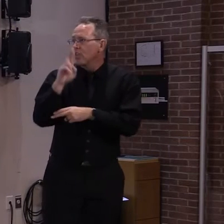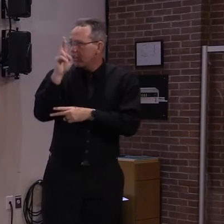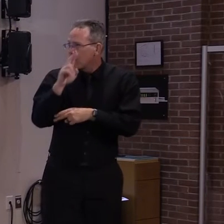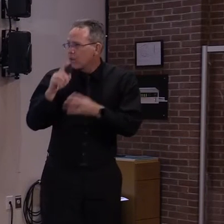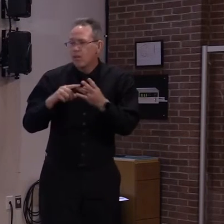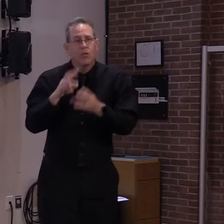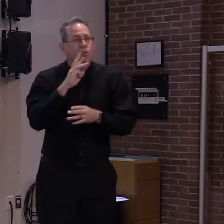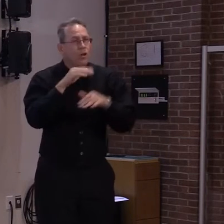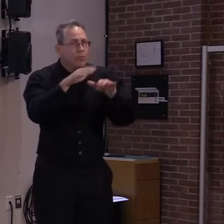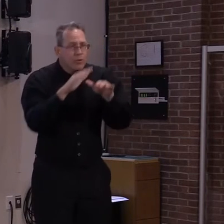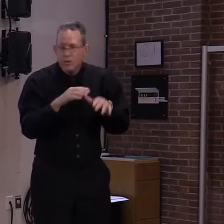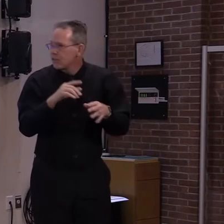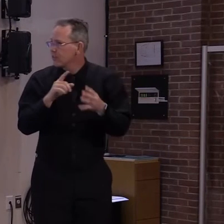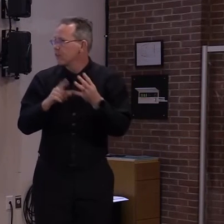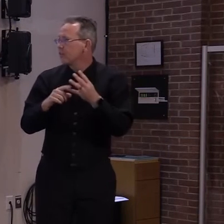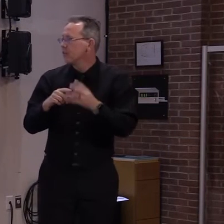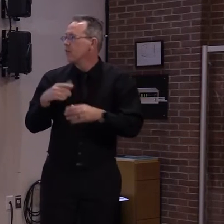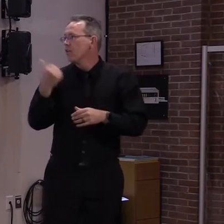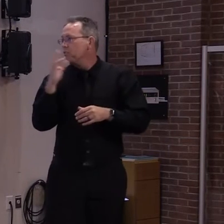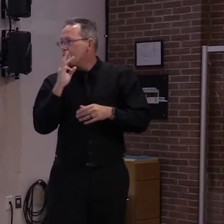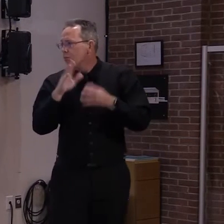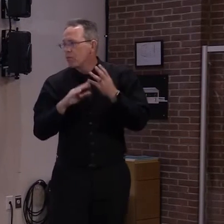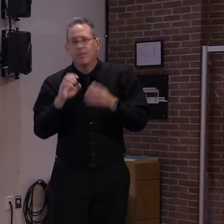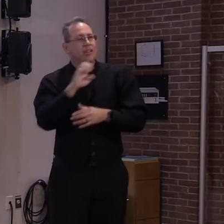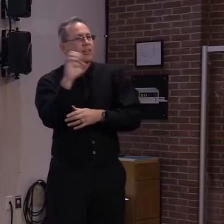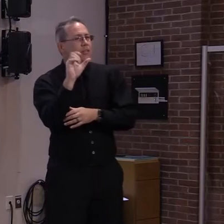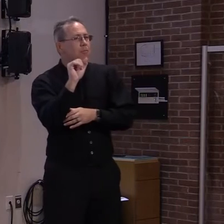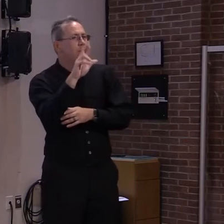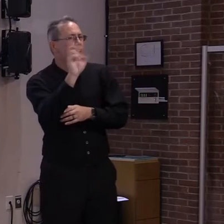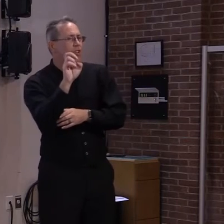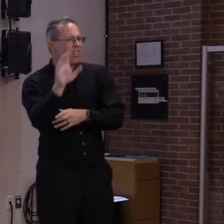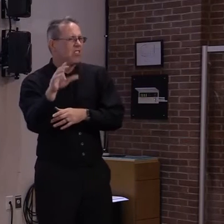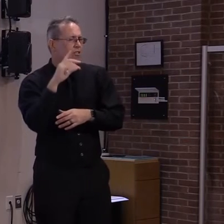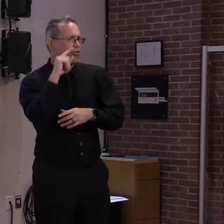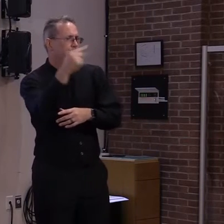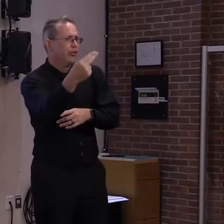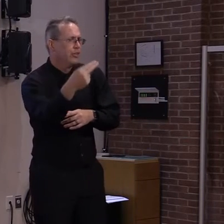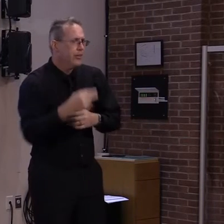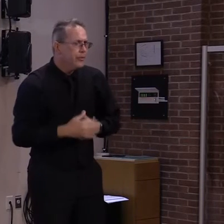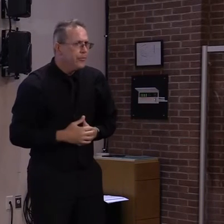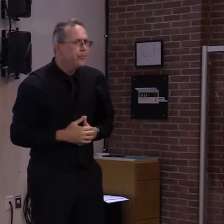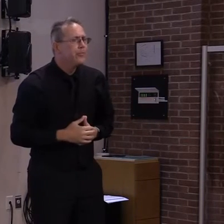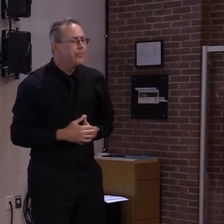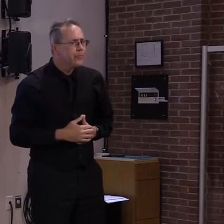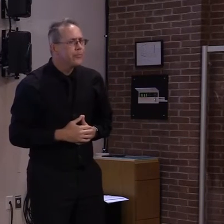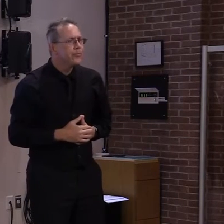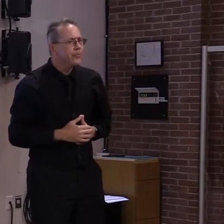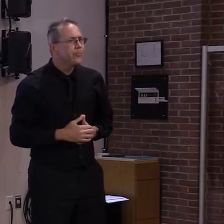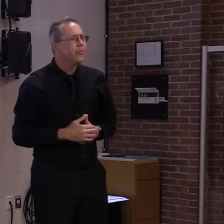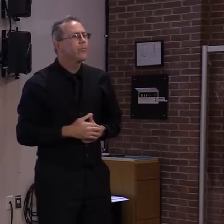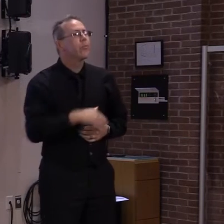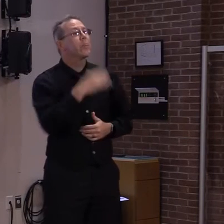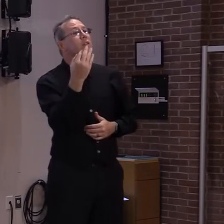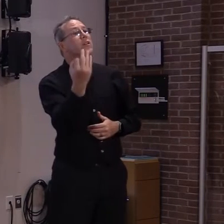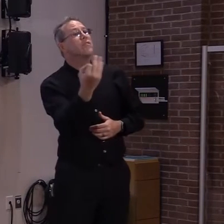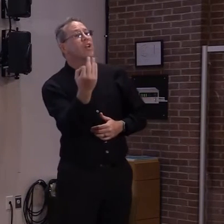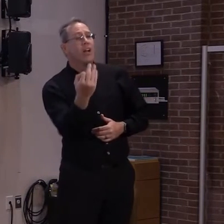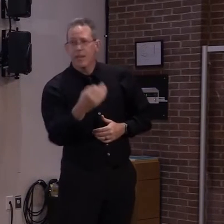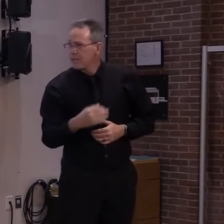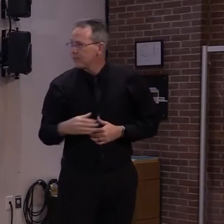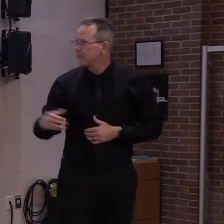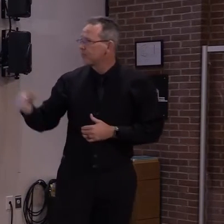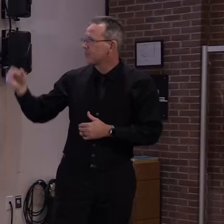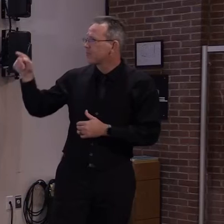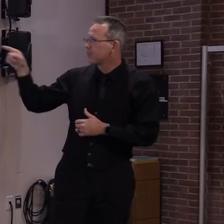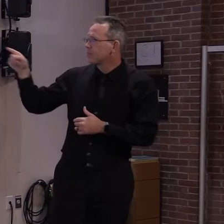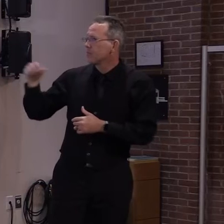the Berrytown EMS in East Berry, and Sun Common in Waterbury. On Friday, August 20th,